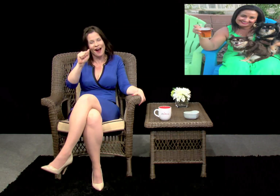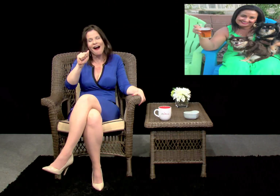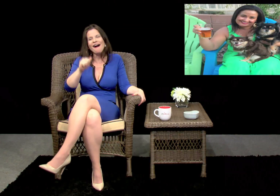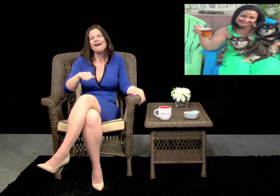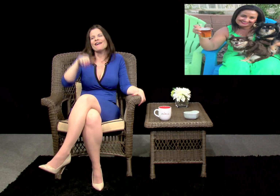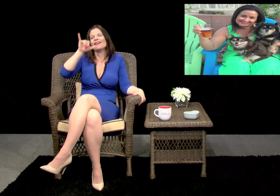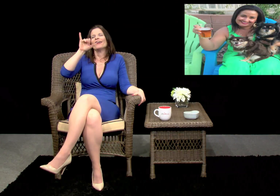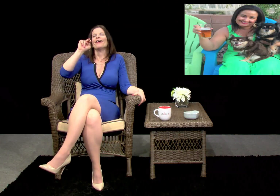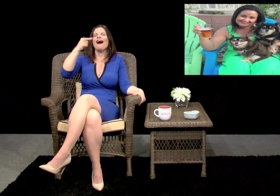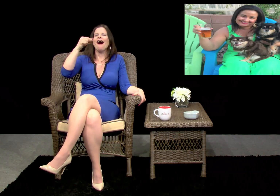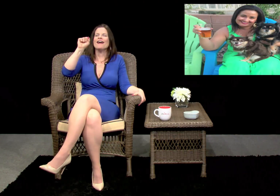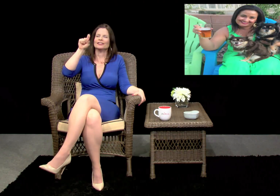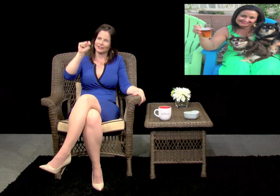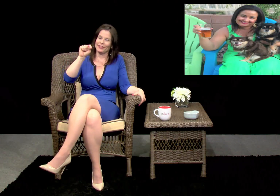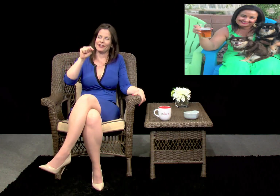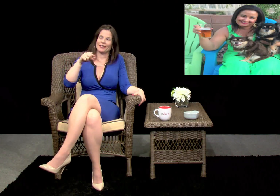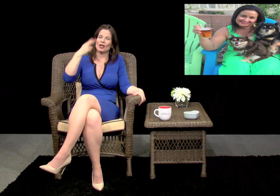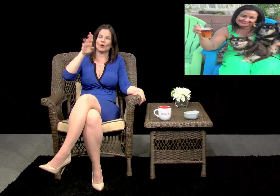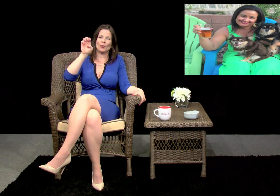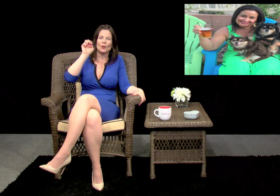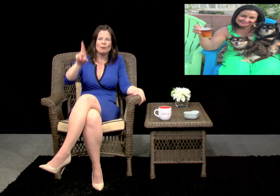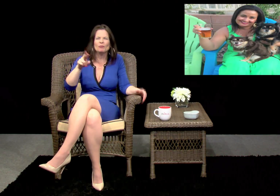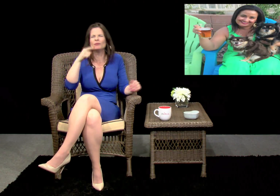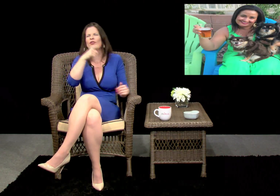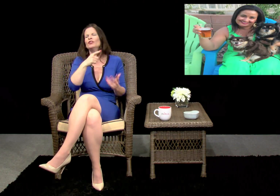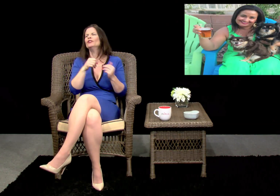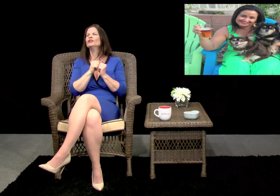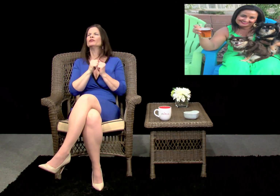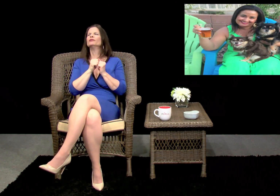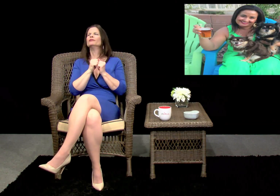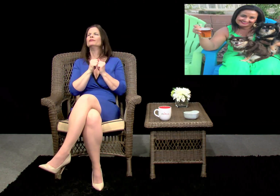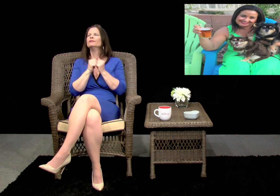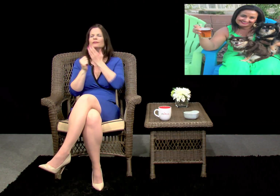This is Melissa Yingst Huber.